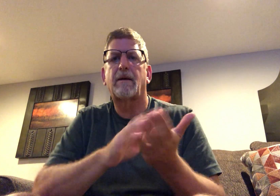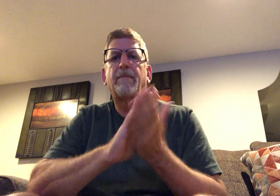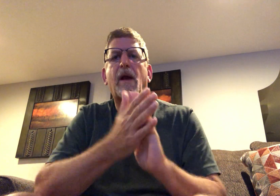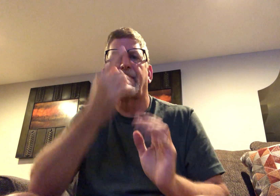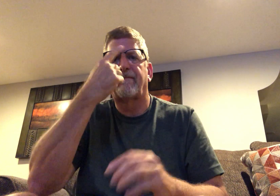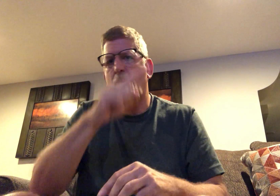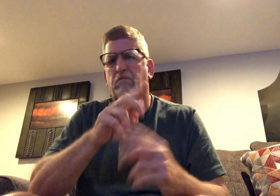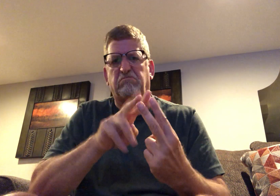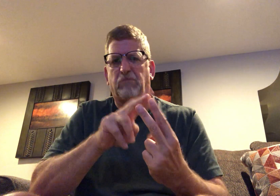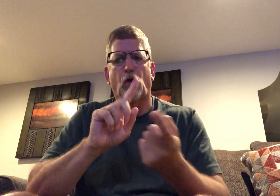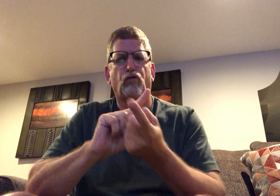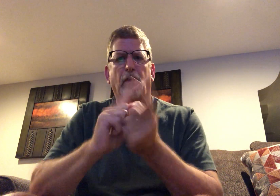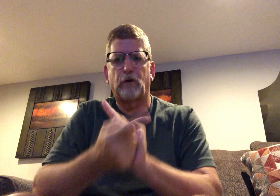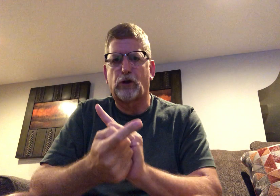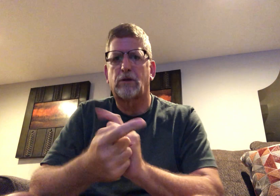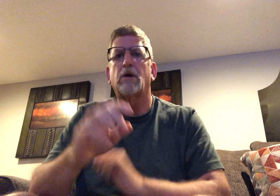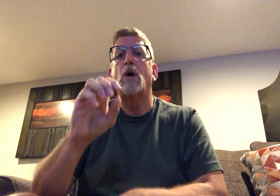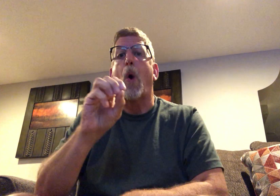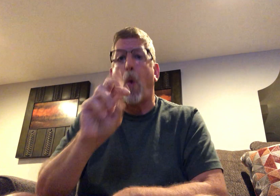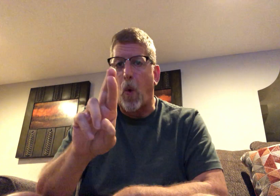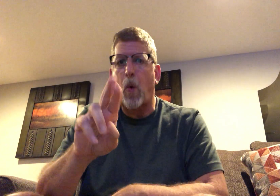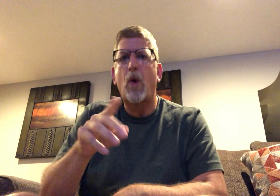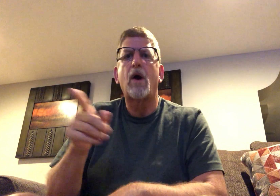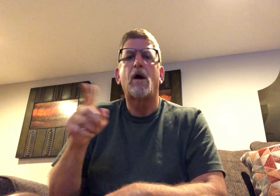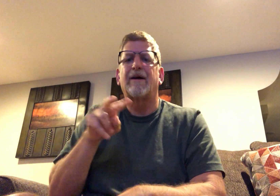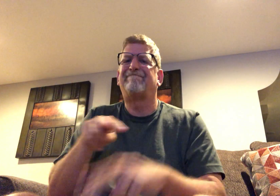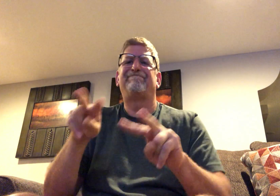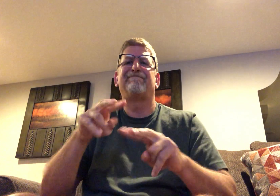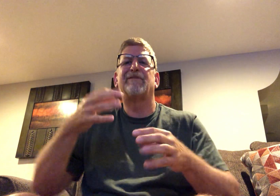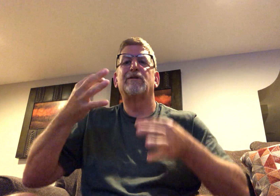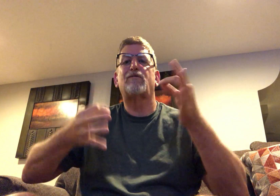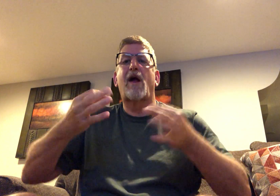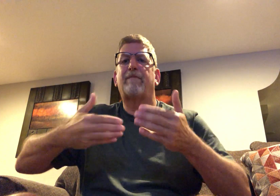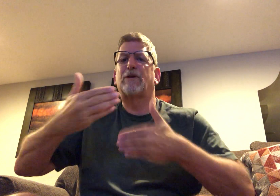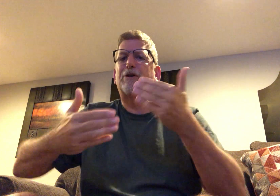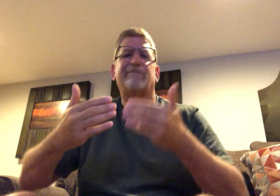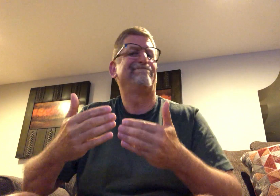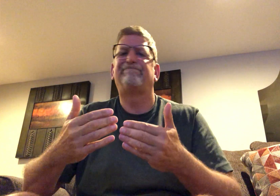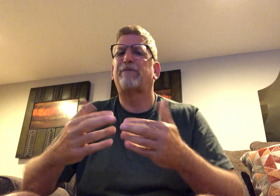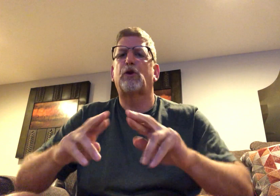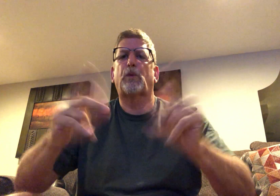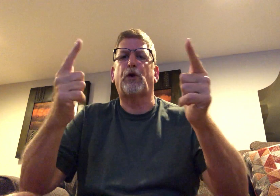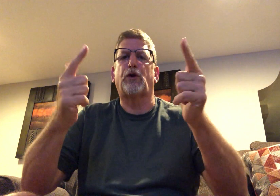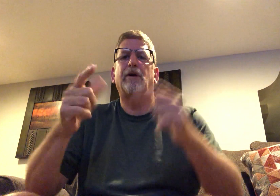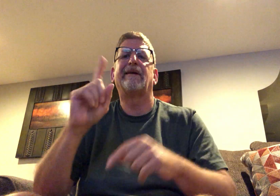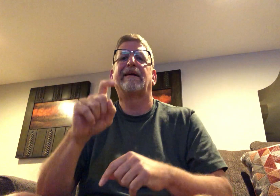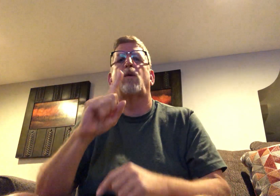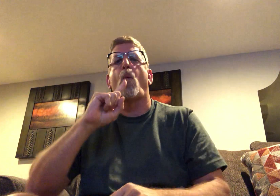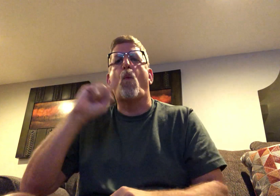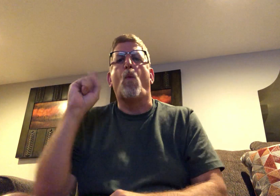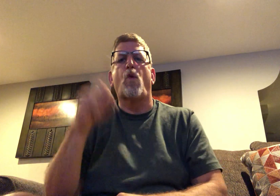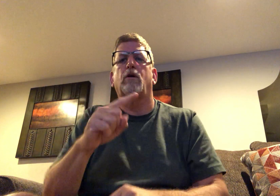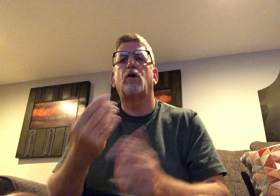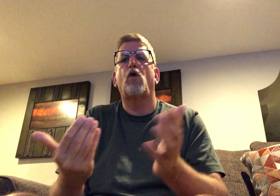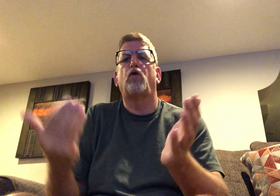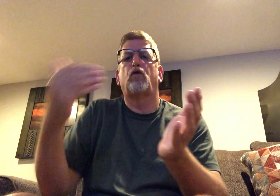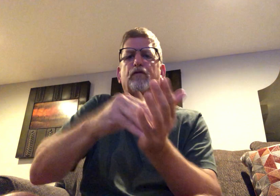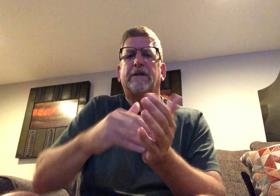step. Because forget about the fact that you said what I said was erroneous. It is I true. didn't say any of the things you're saying now. I don't even know if they're